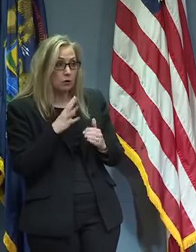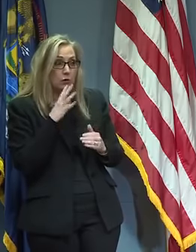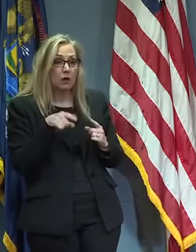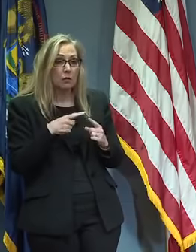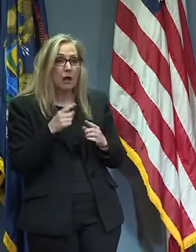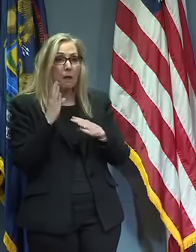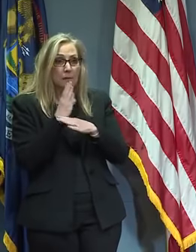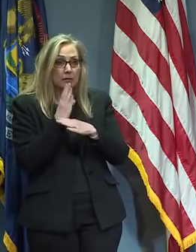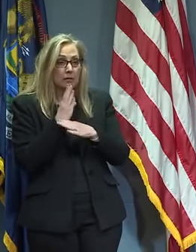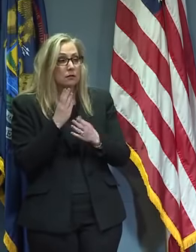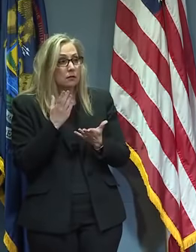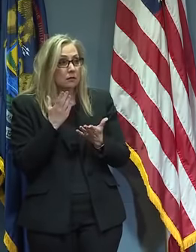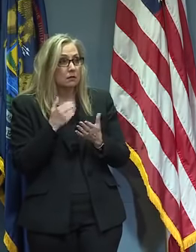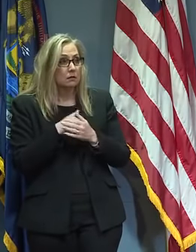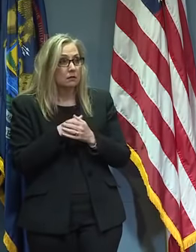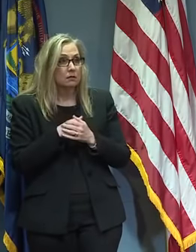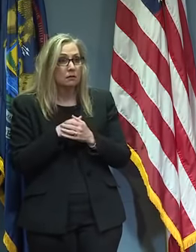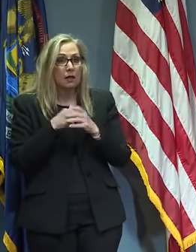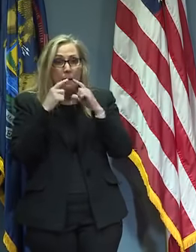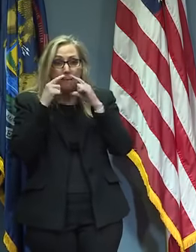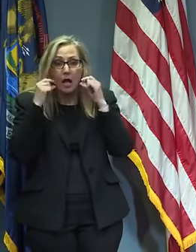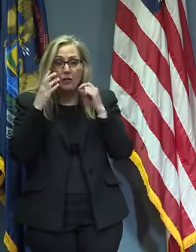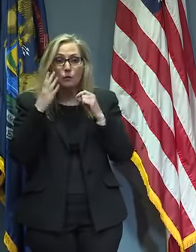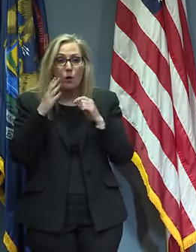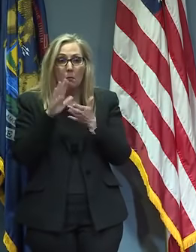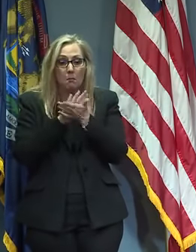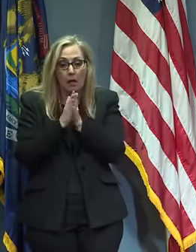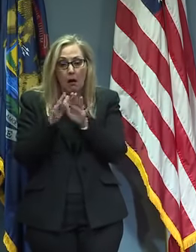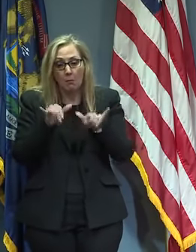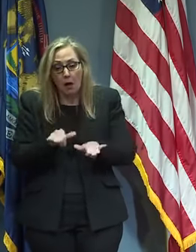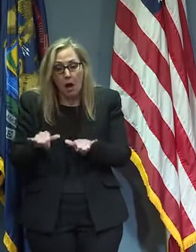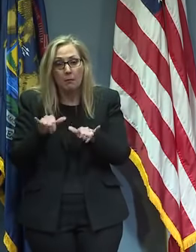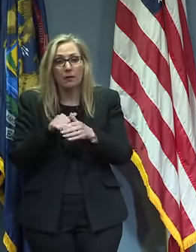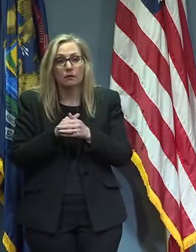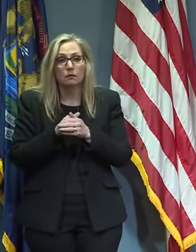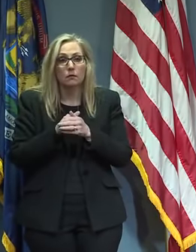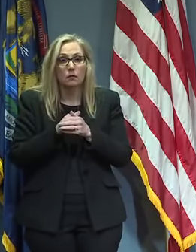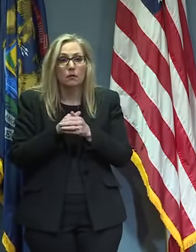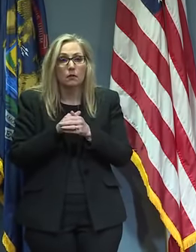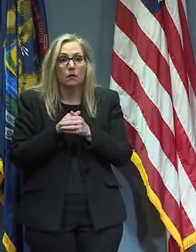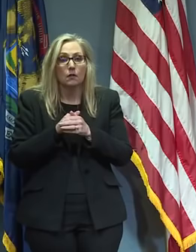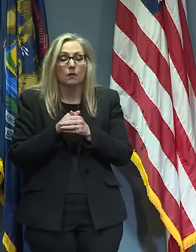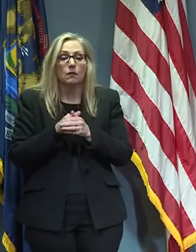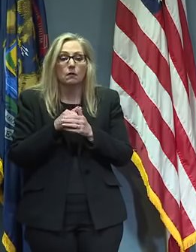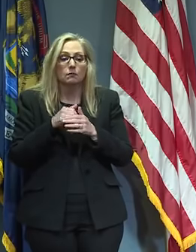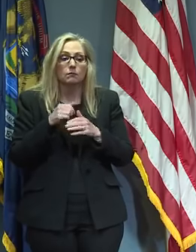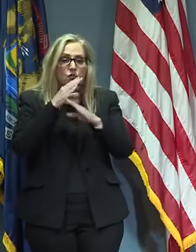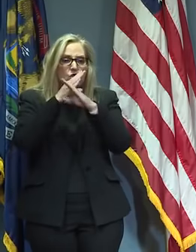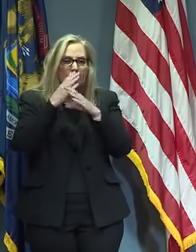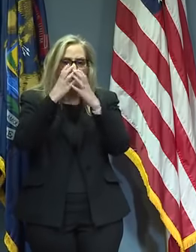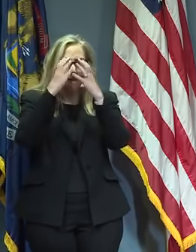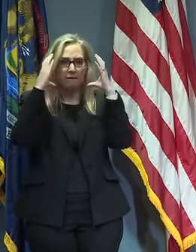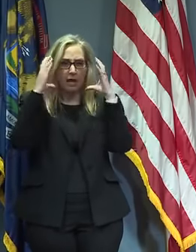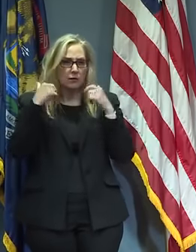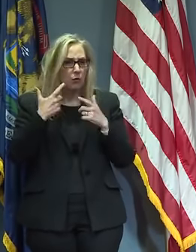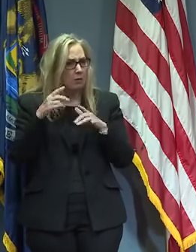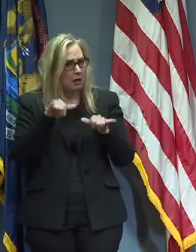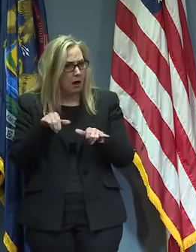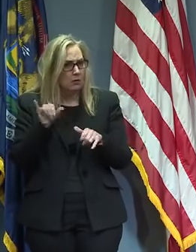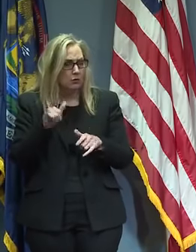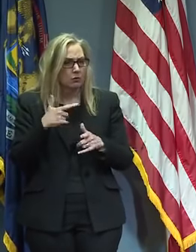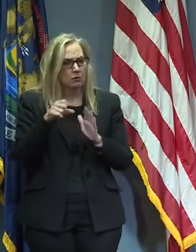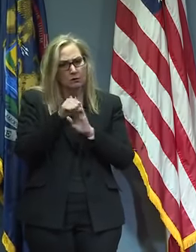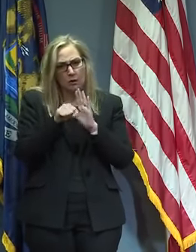businesses likely, masks are going to become commonplace, face shields for some businesses. Is the state taking any steps to